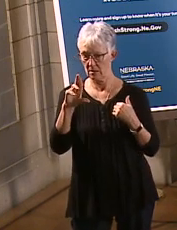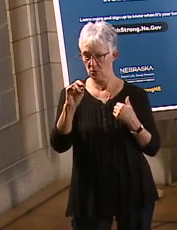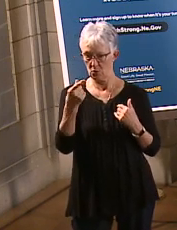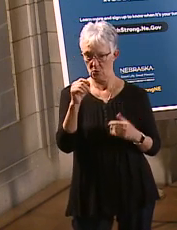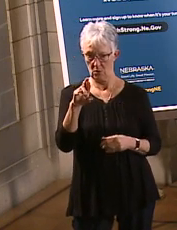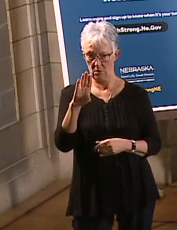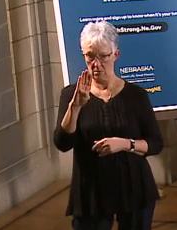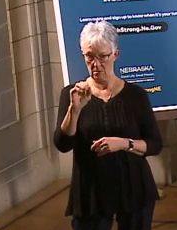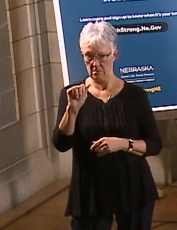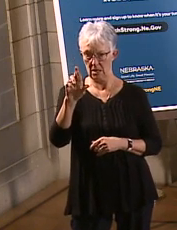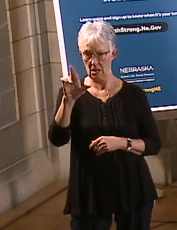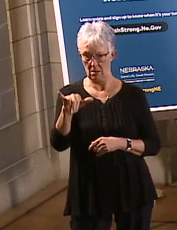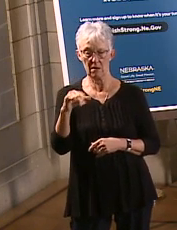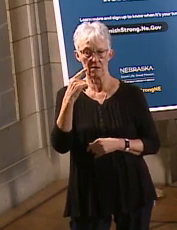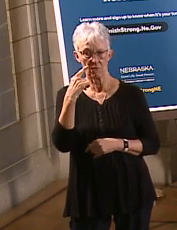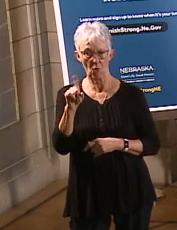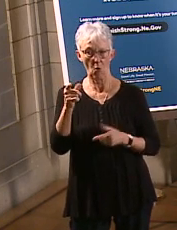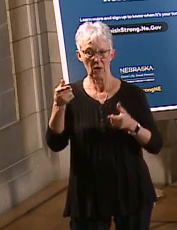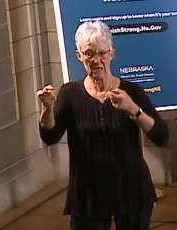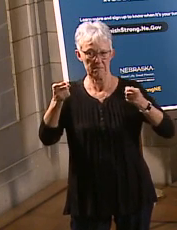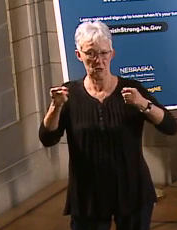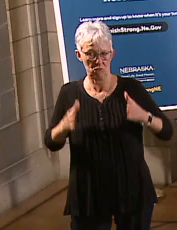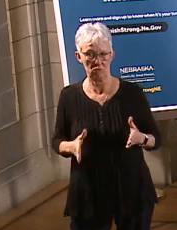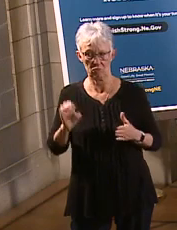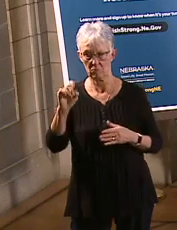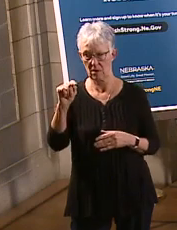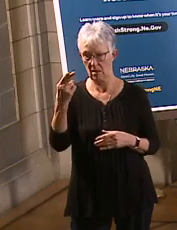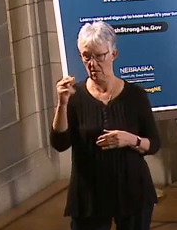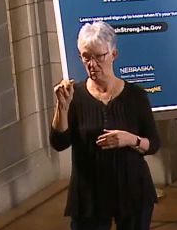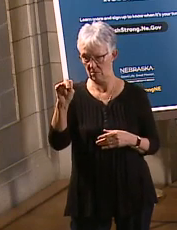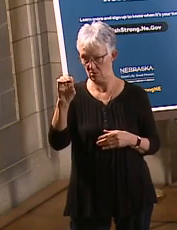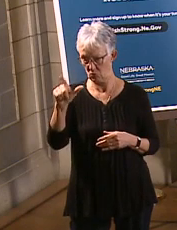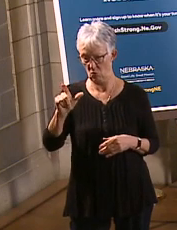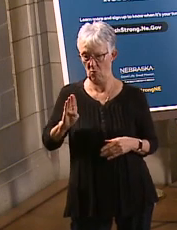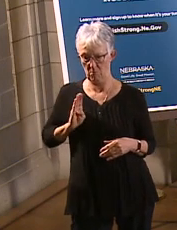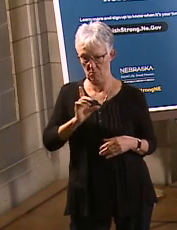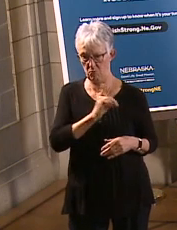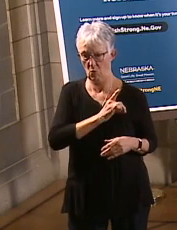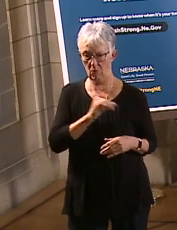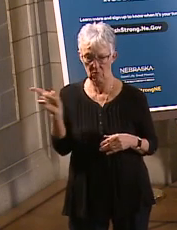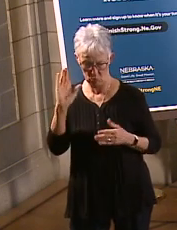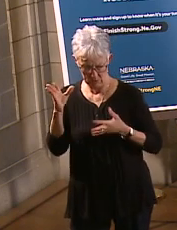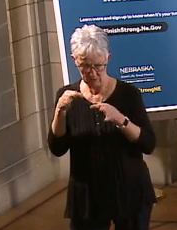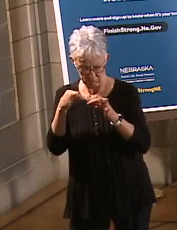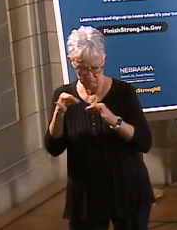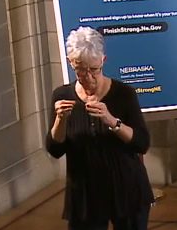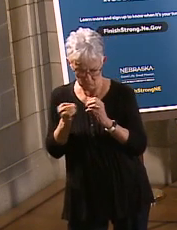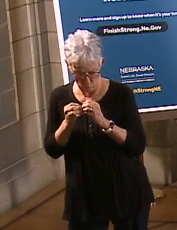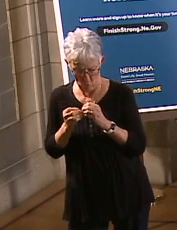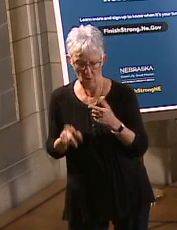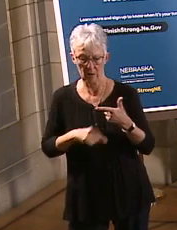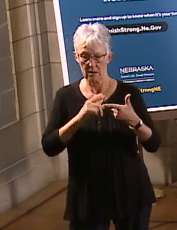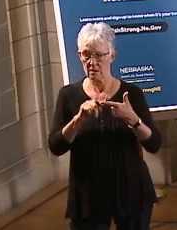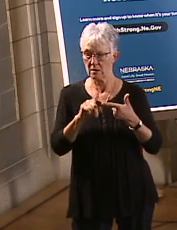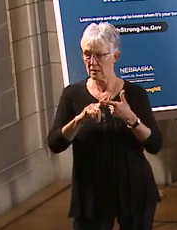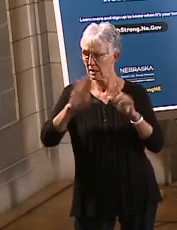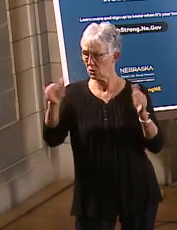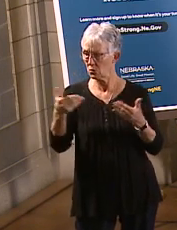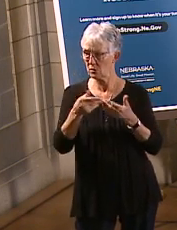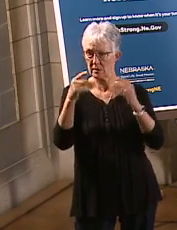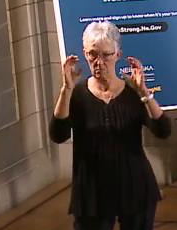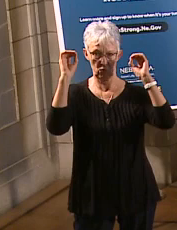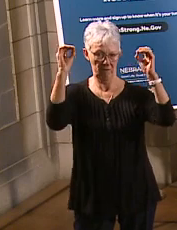for the Nebraska Ethanol Board. He's going to talk a little bit more about this. And then we're going to introduce the professor who actually did